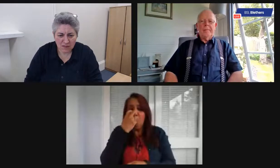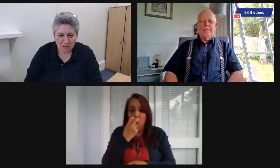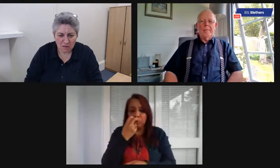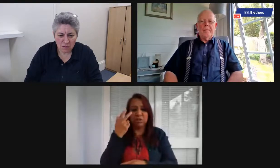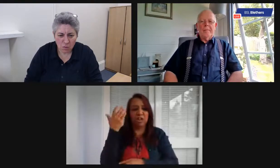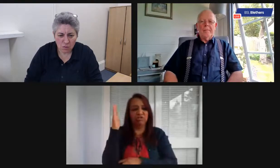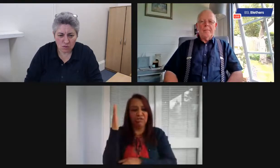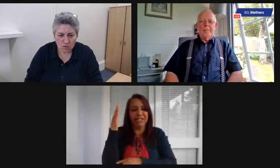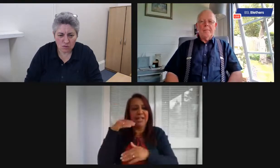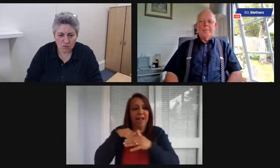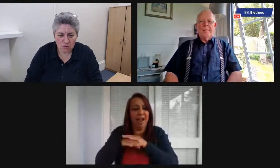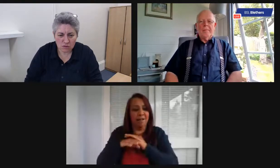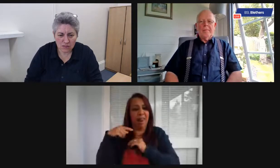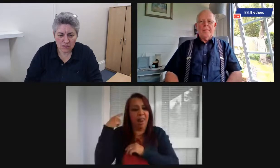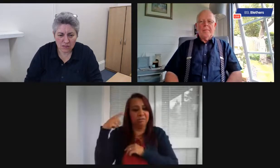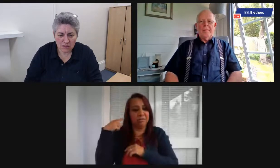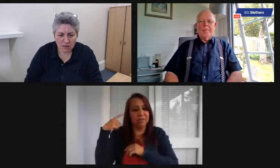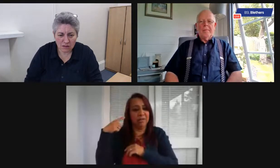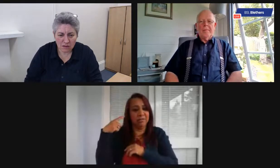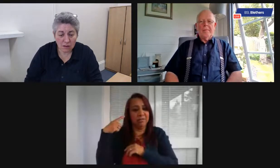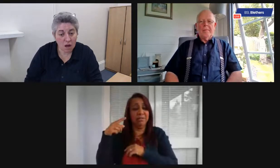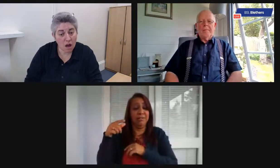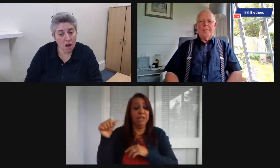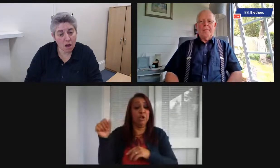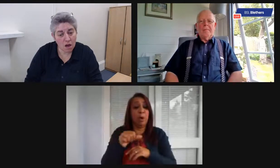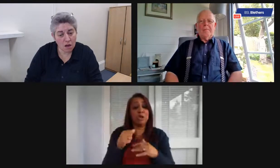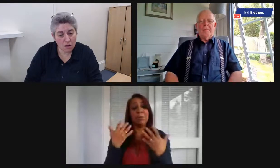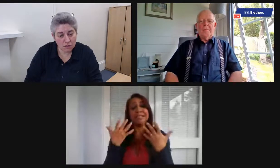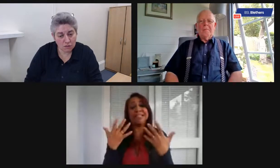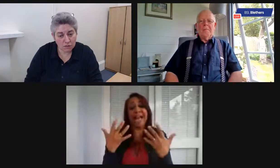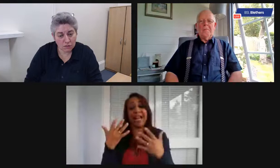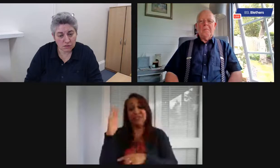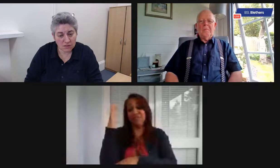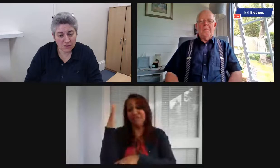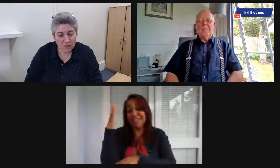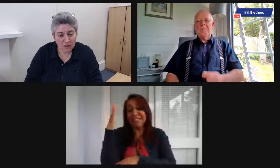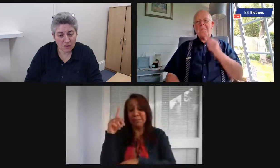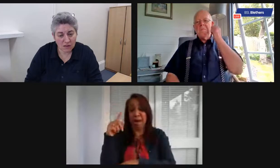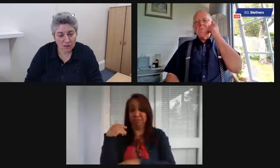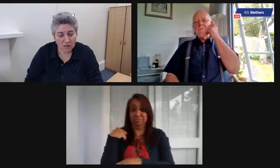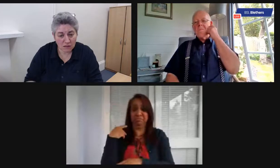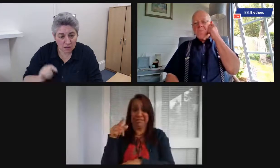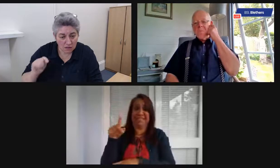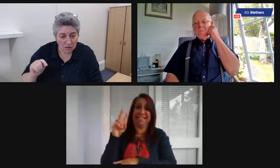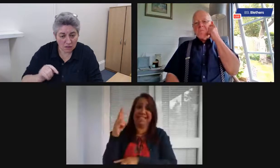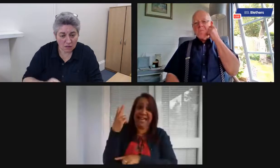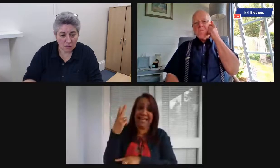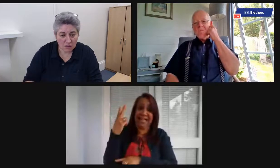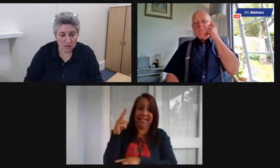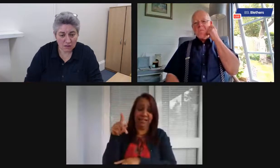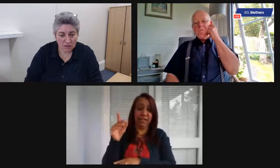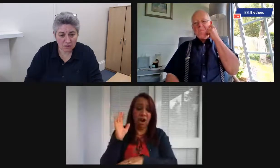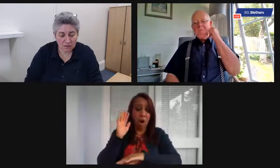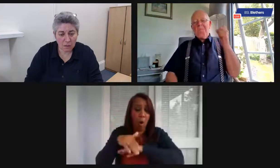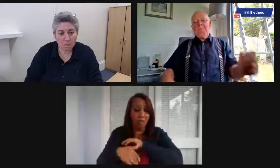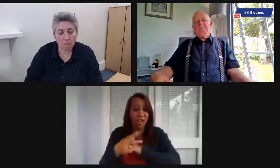So I found out this was the second oldest tree in London. There's supposed to be